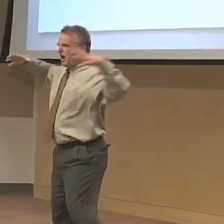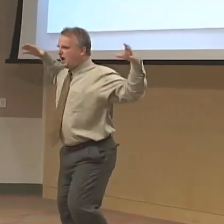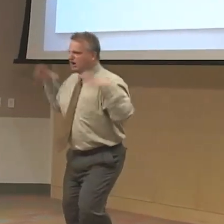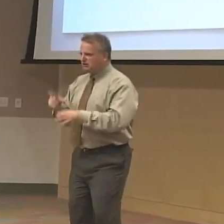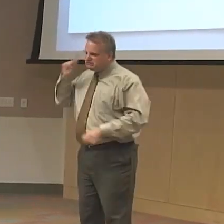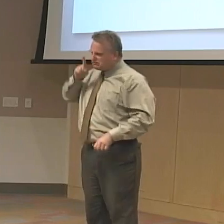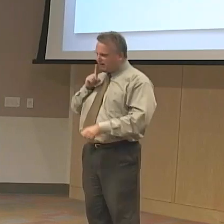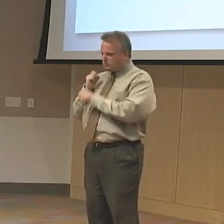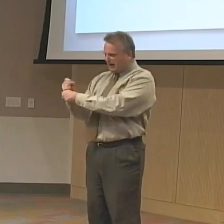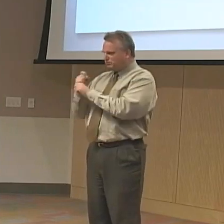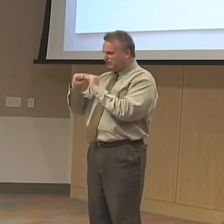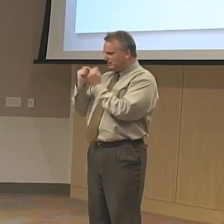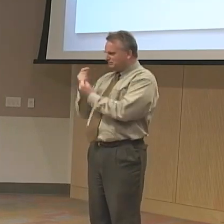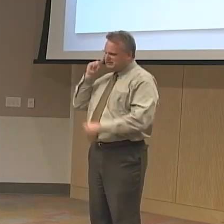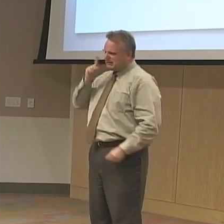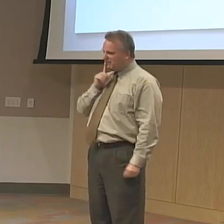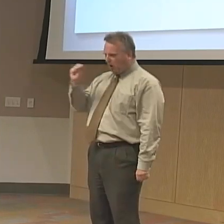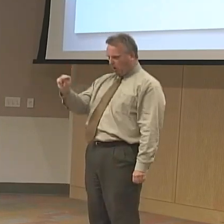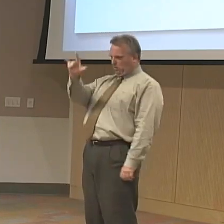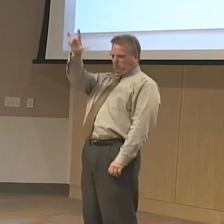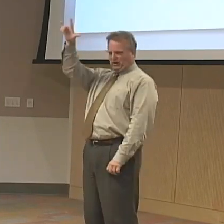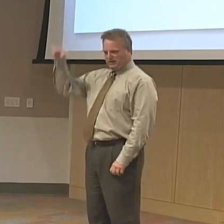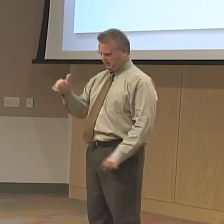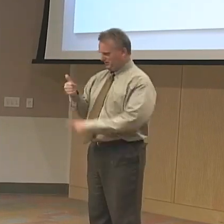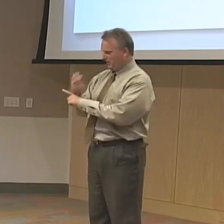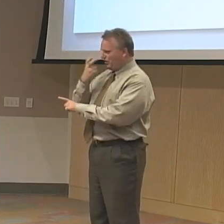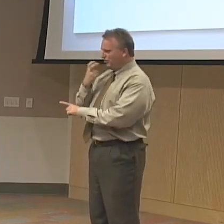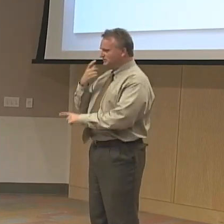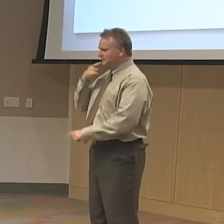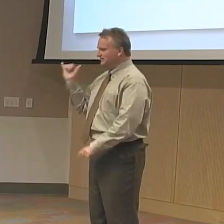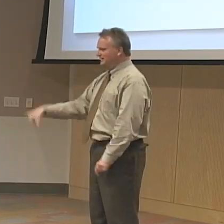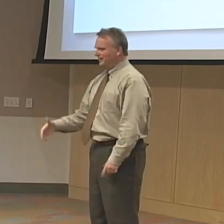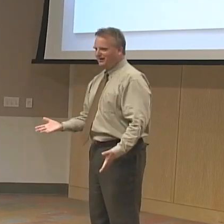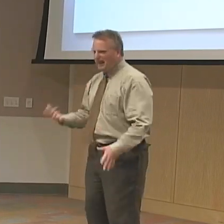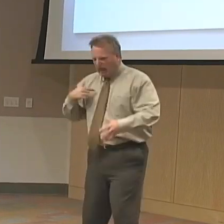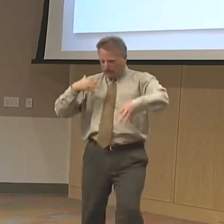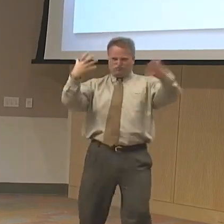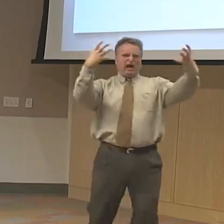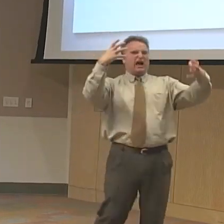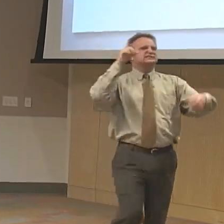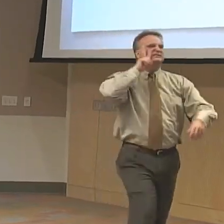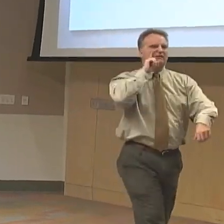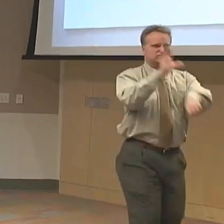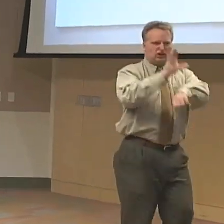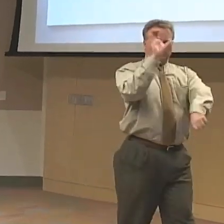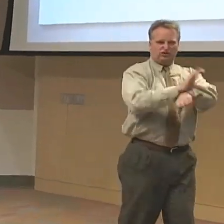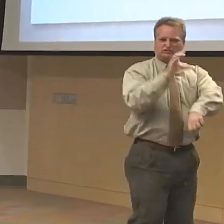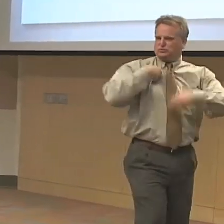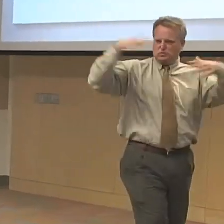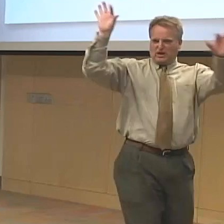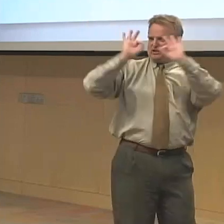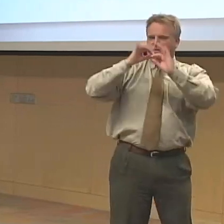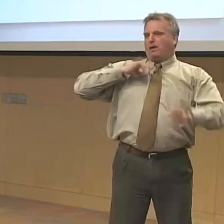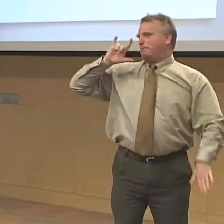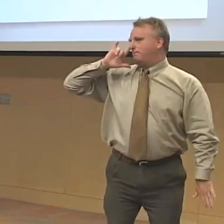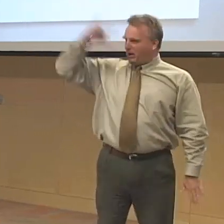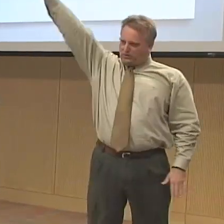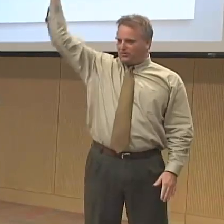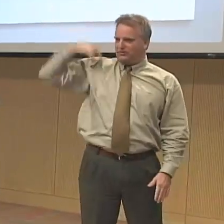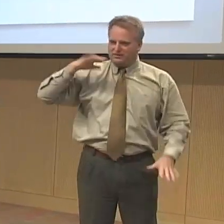community, the culture. They even established their own baseball team for deaf players. They set up churches for the deaf where they didn't want interpreters.